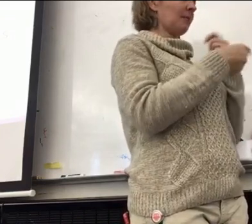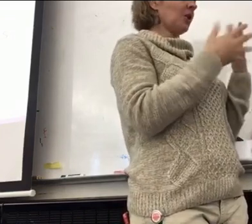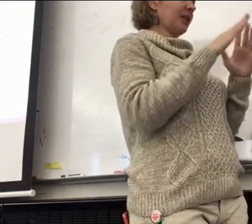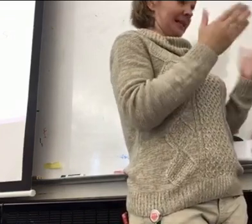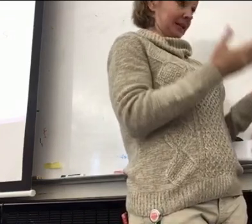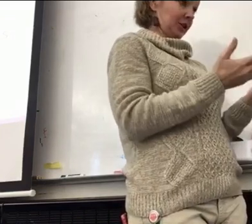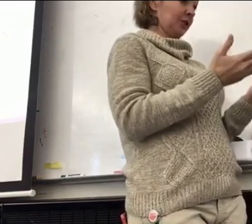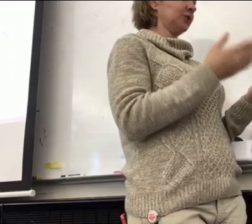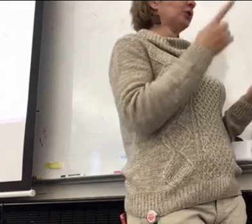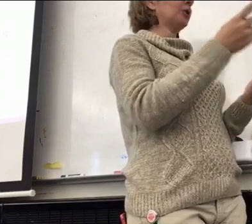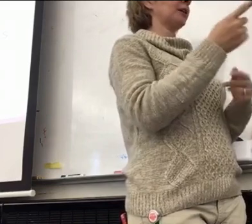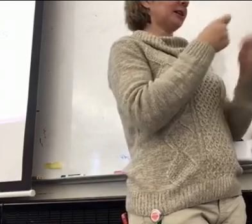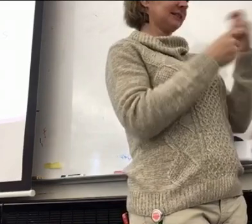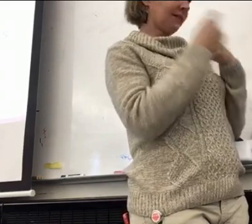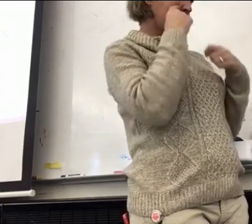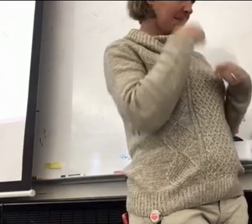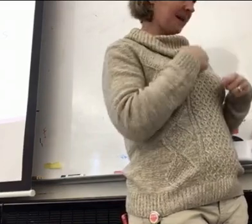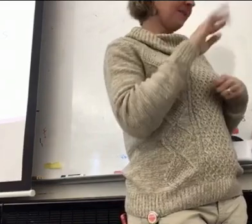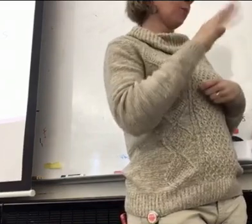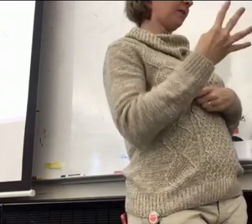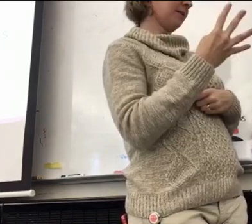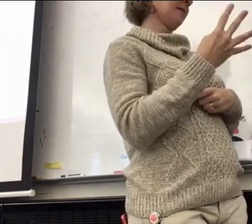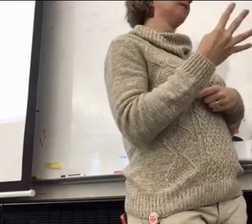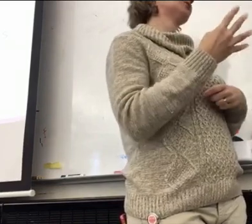there are two quotes that describe manifest destiny.